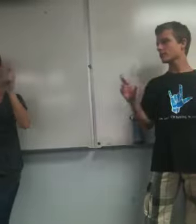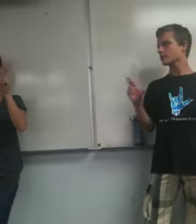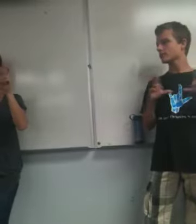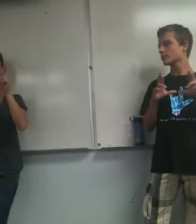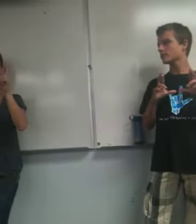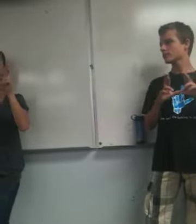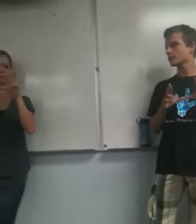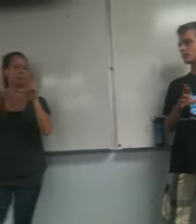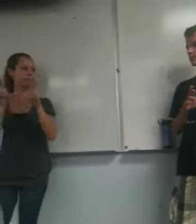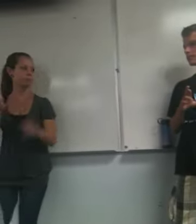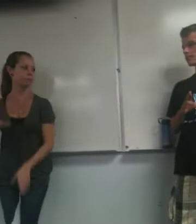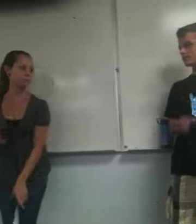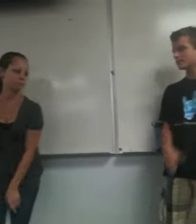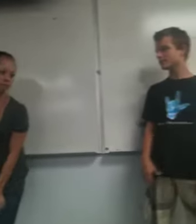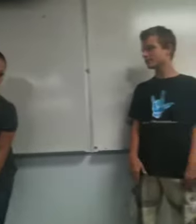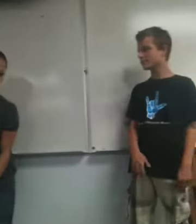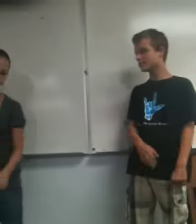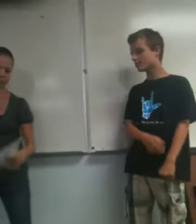'R's.